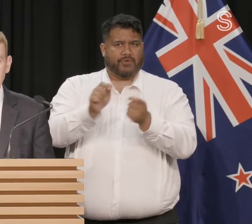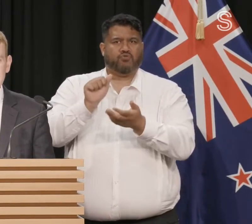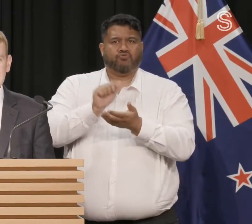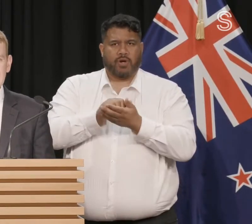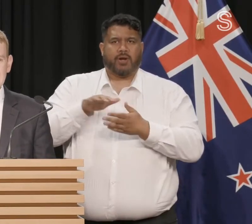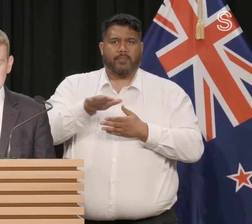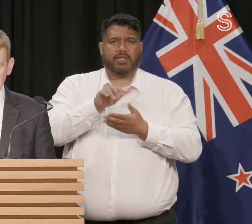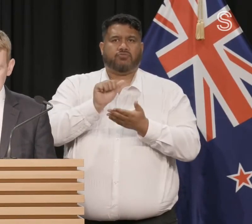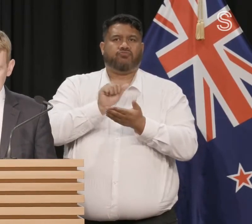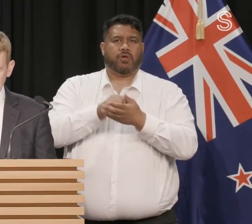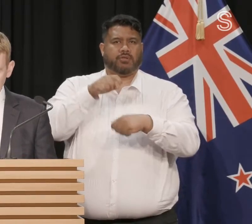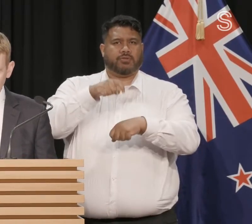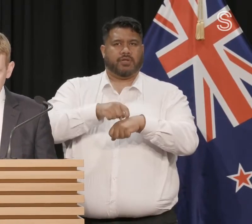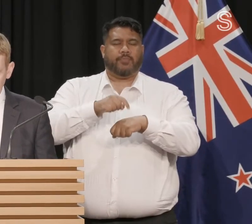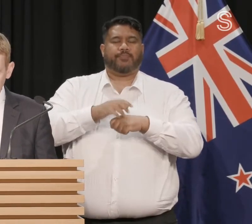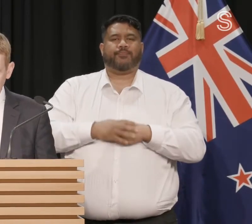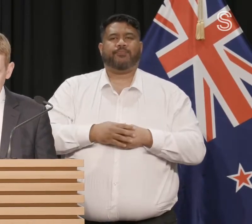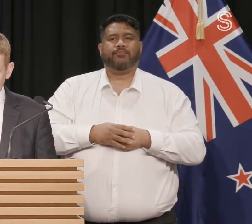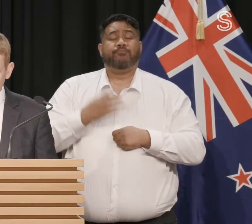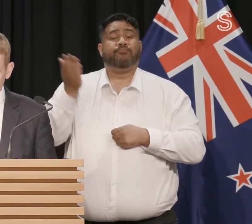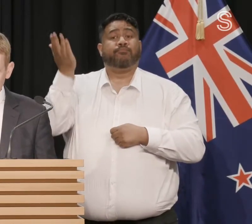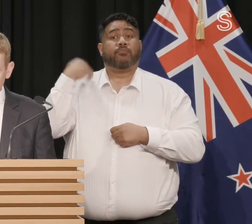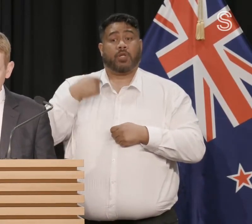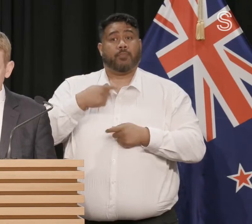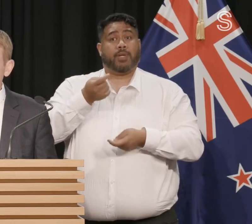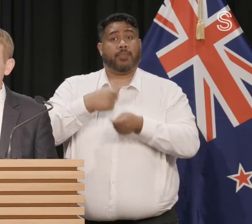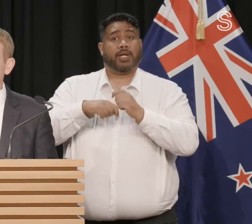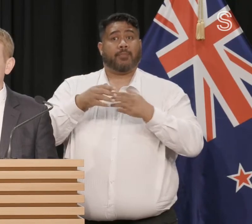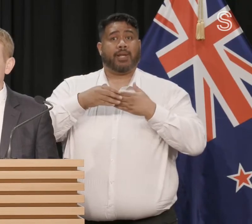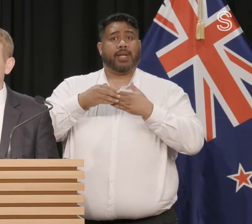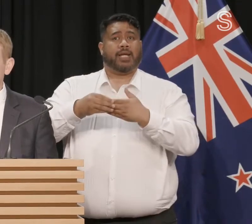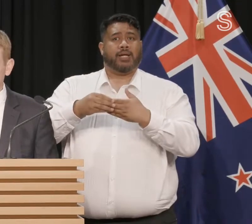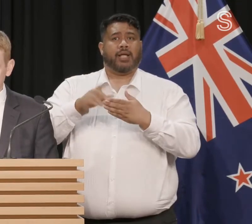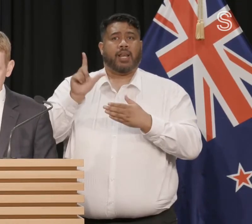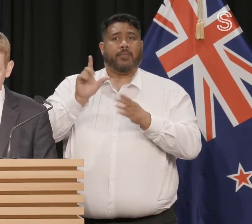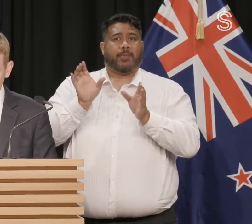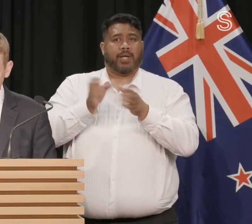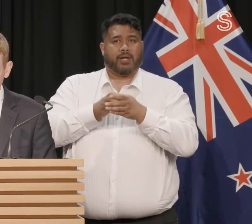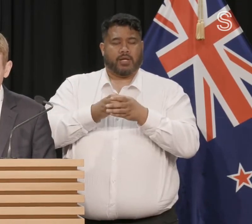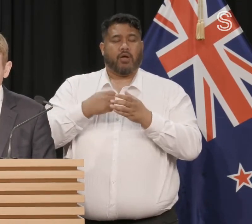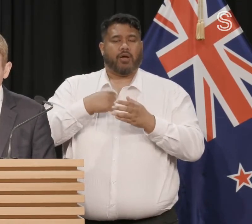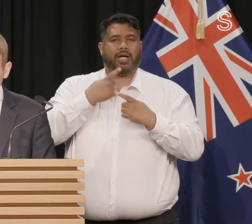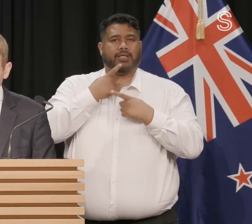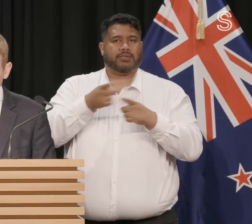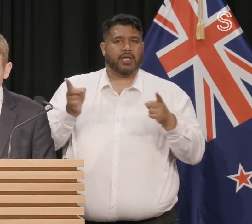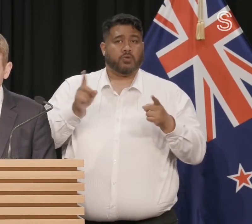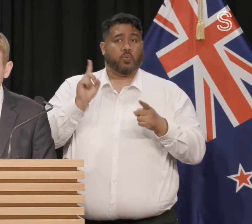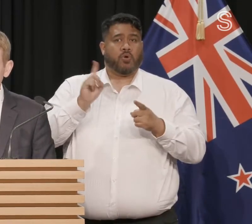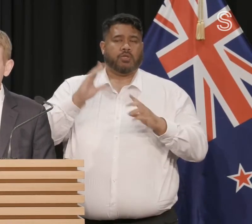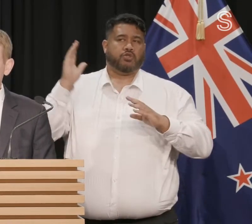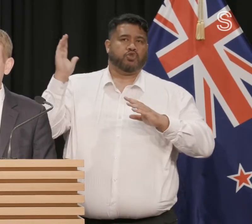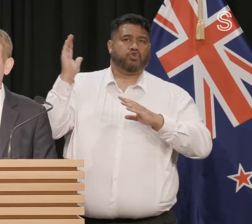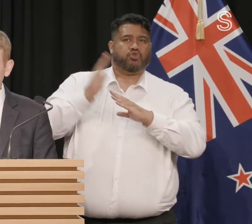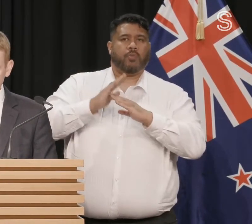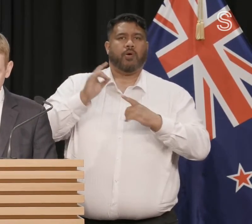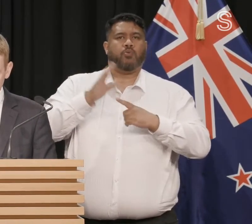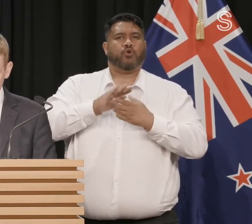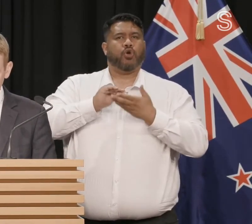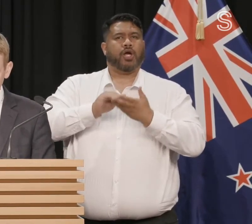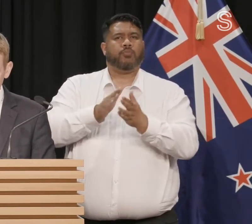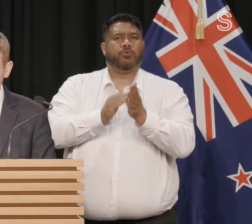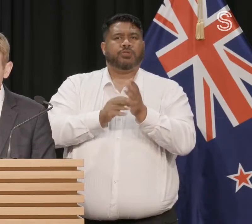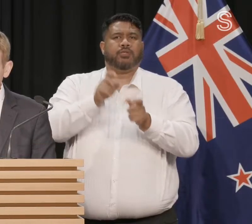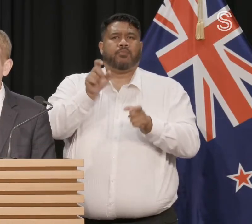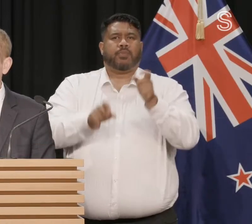When I was elected as the leader of the Labour Party, I said that my government's number one priority will be the cost of living and ensuring that hardworking